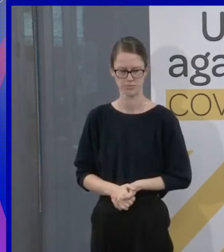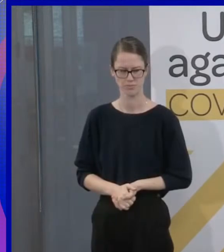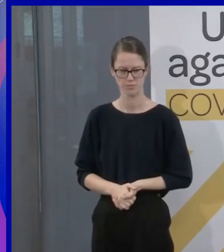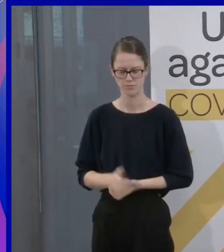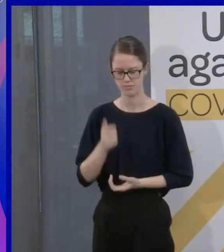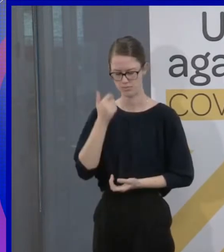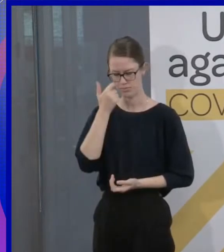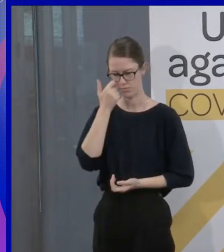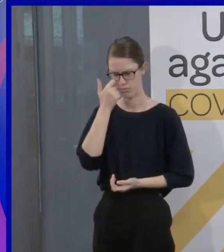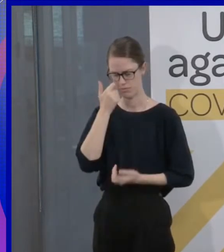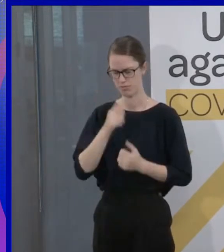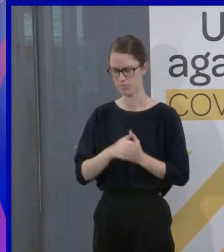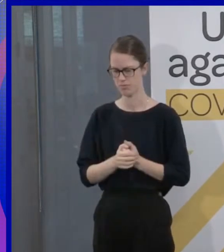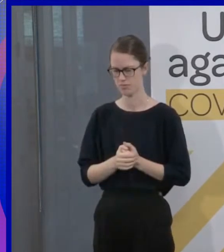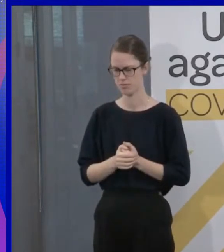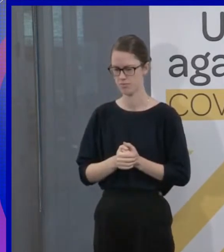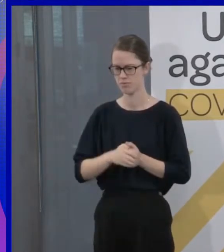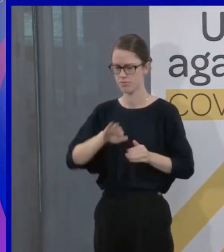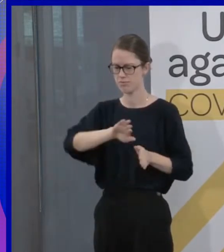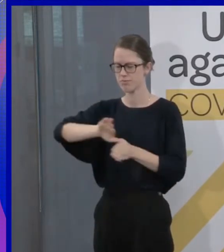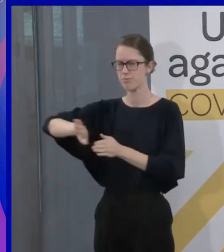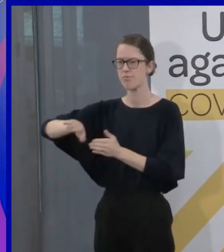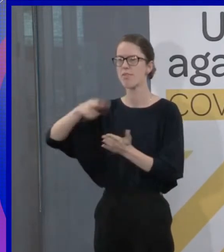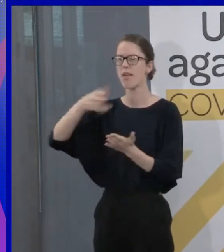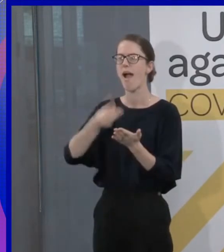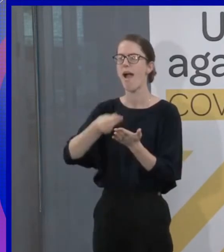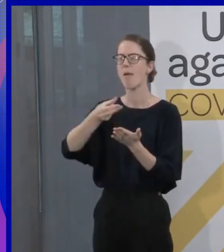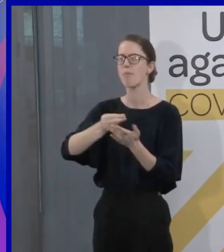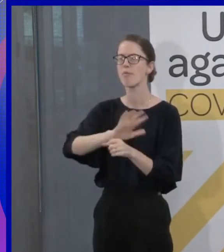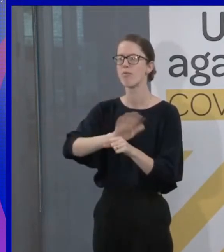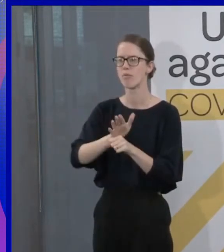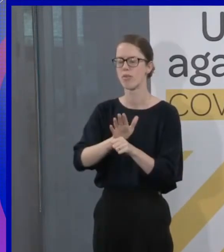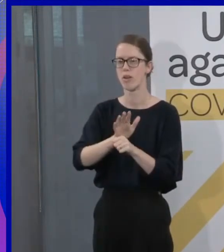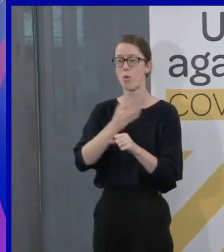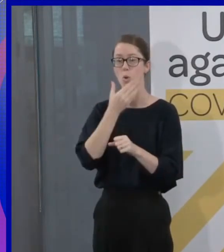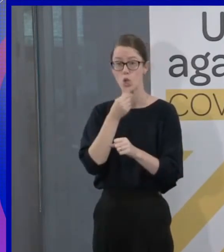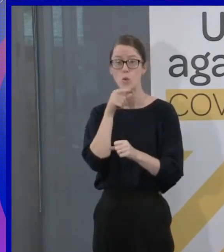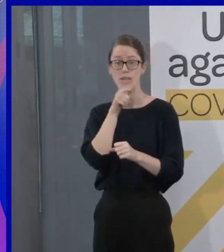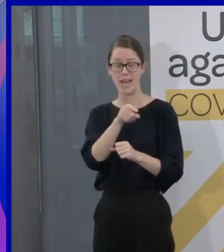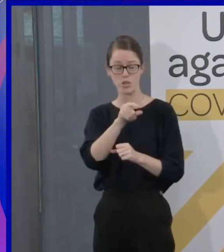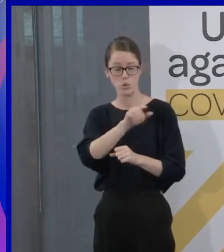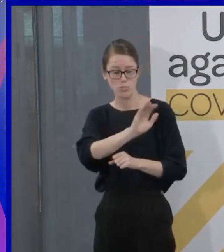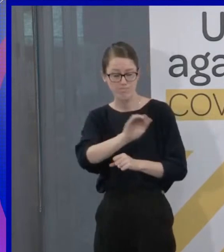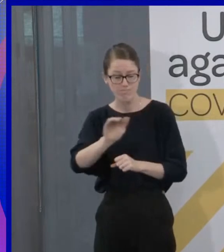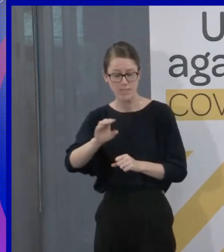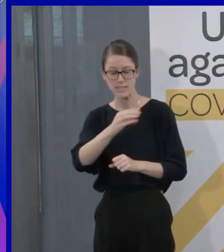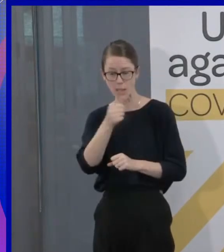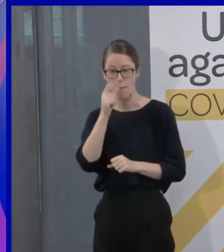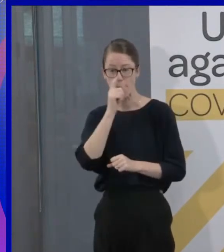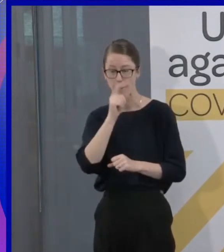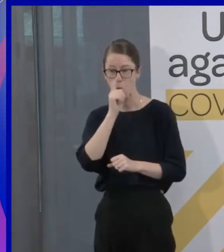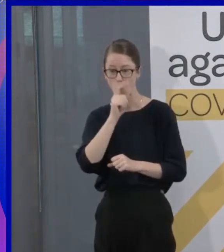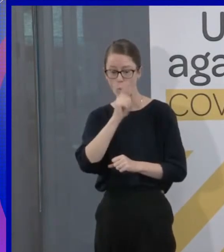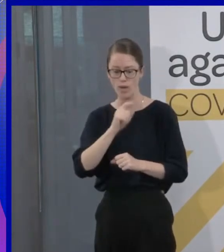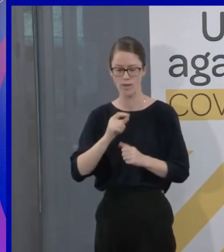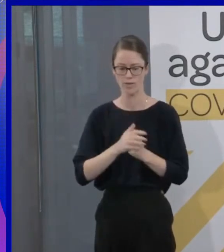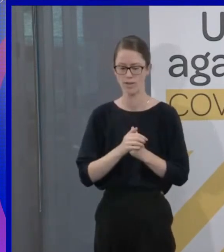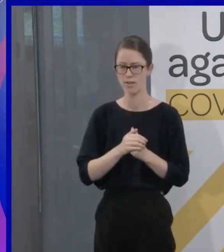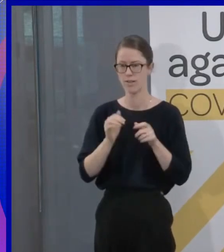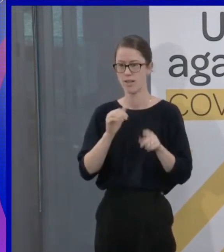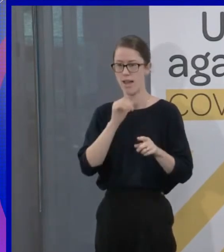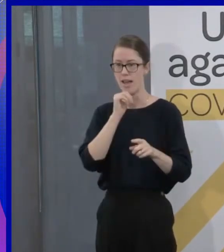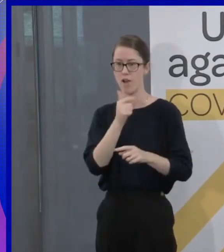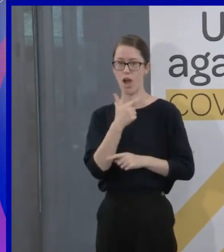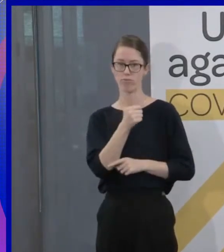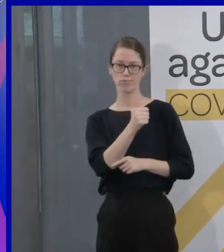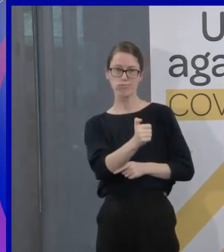We've been using the Covert Tracer App to contact or notify people in some of those relevant locations and times when they have scanned